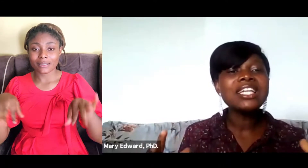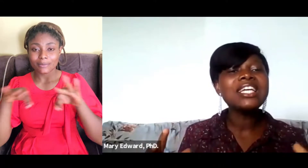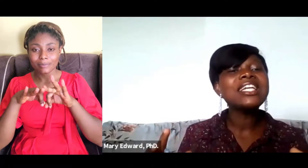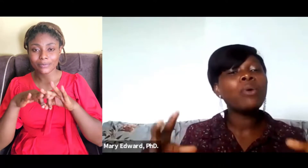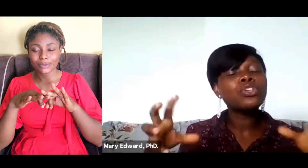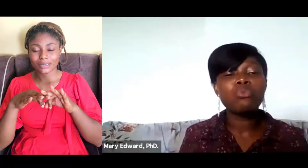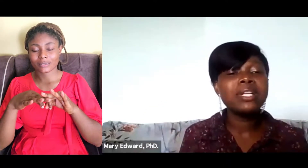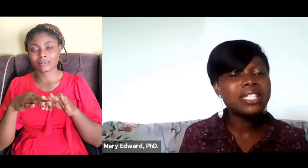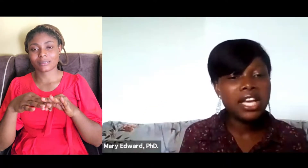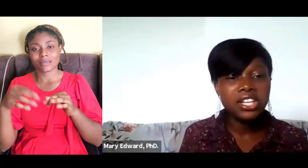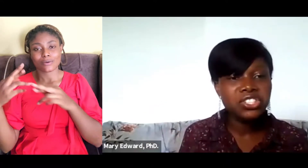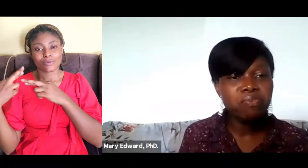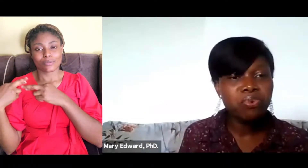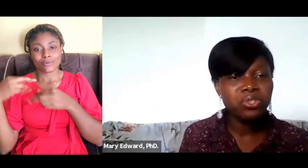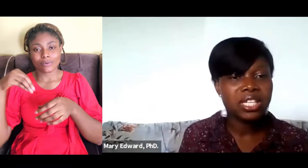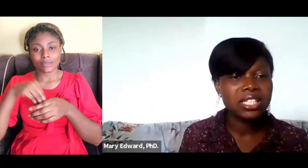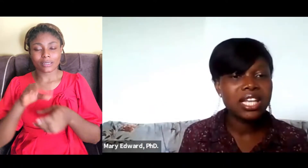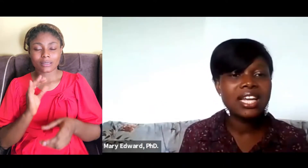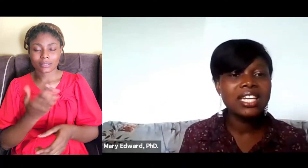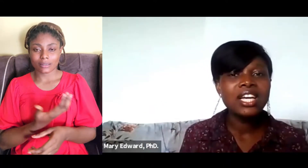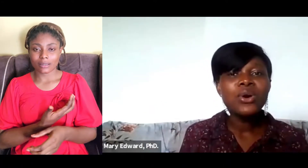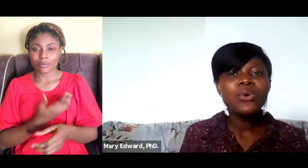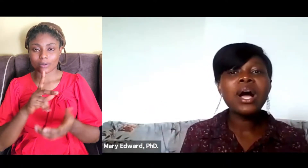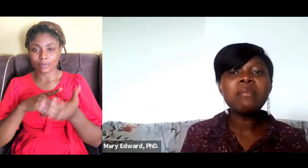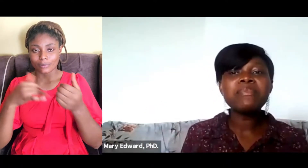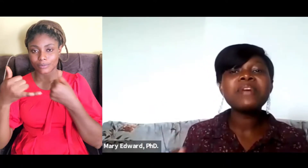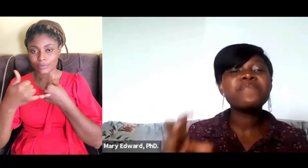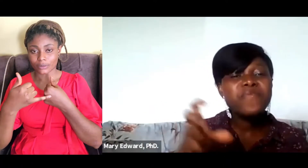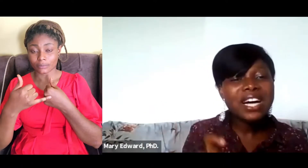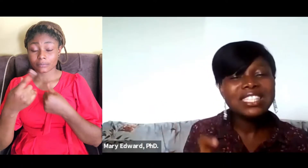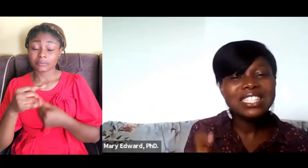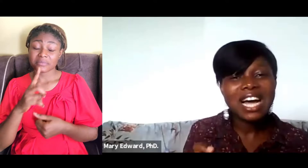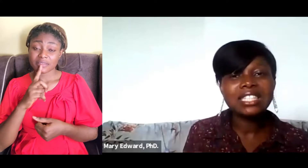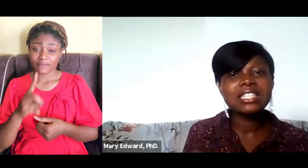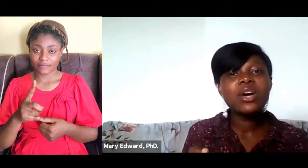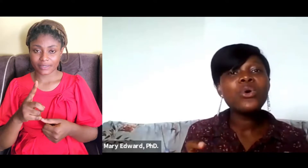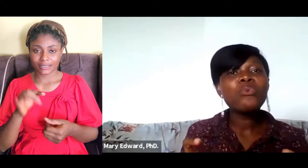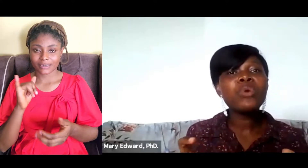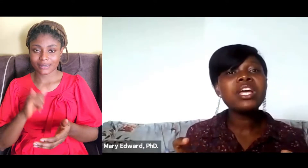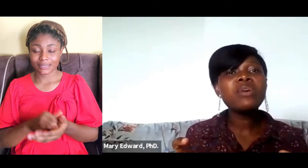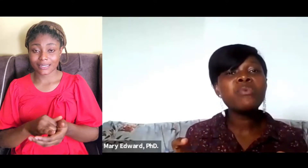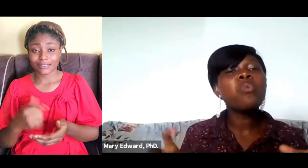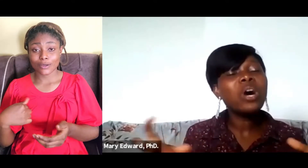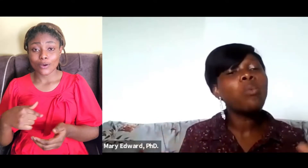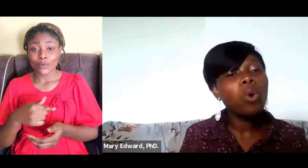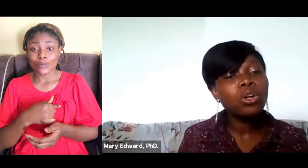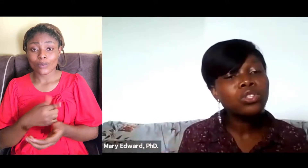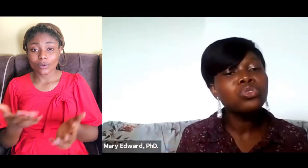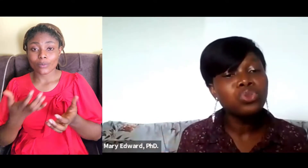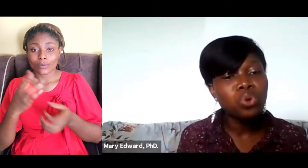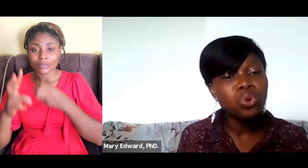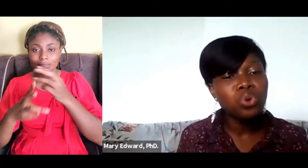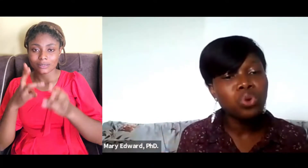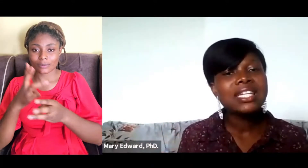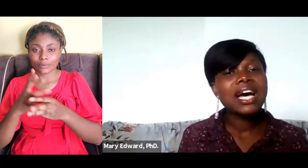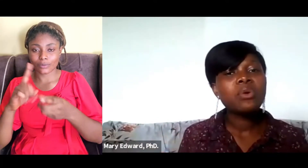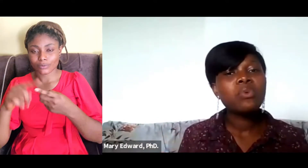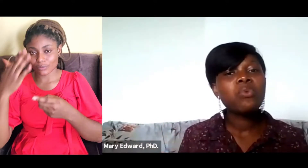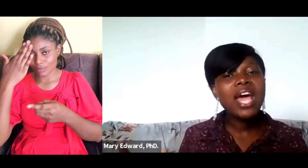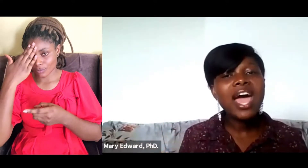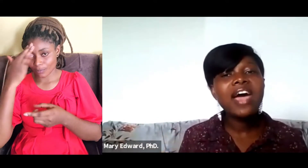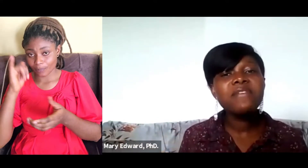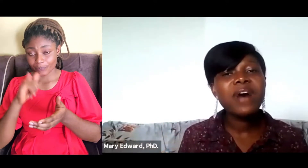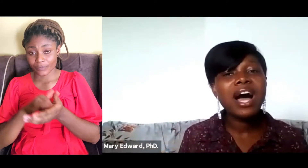role in our documentation projects. And the fact that we want the world to know